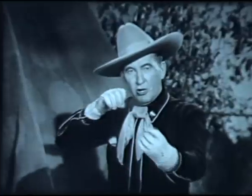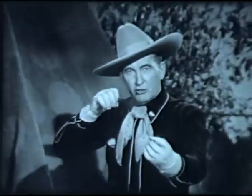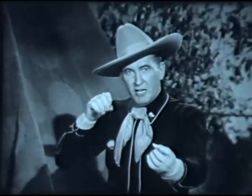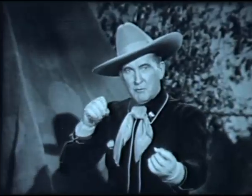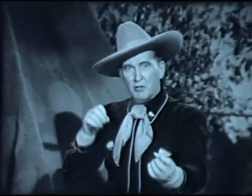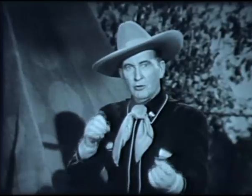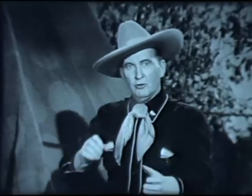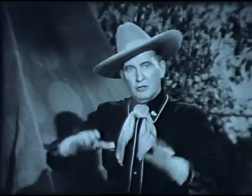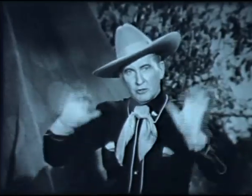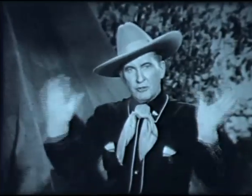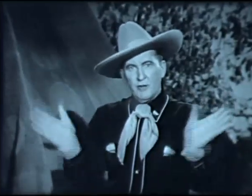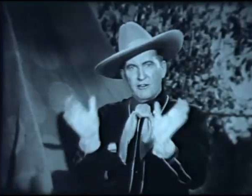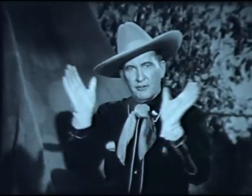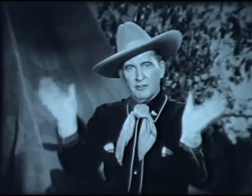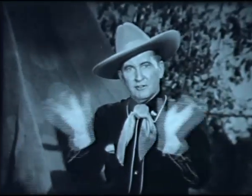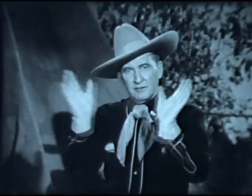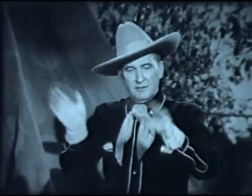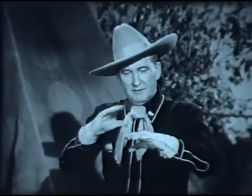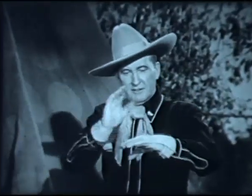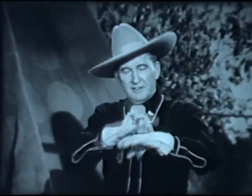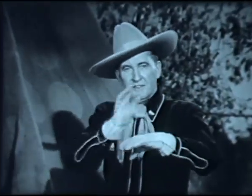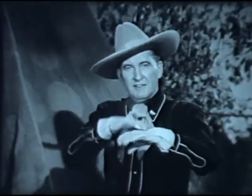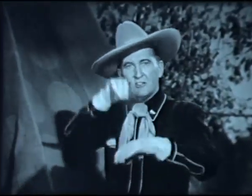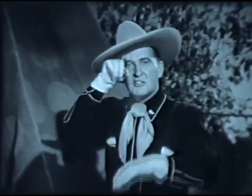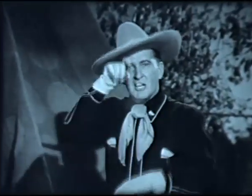Long time ago, the raven yelled,